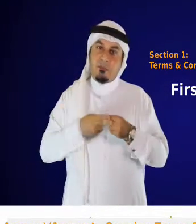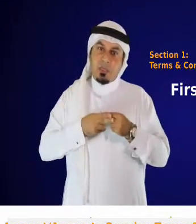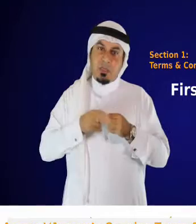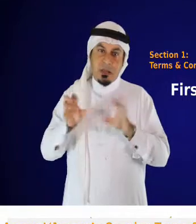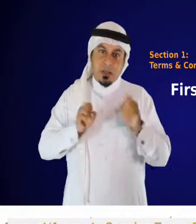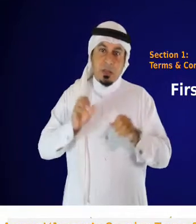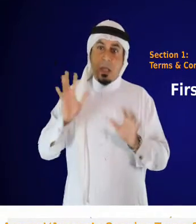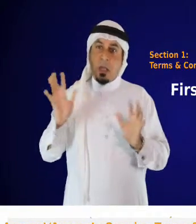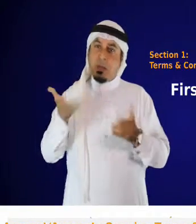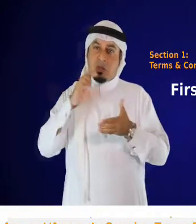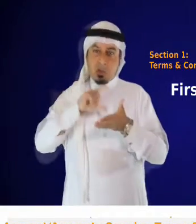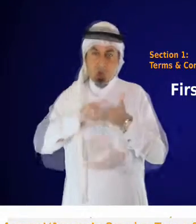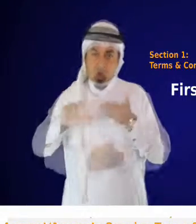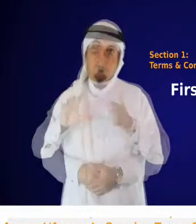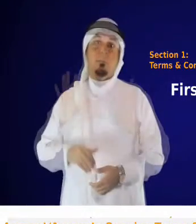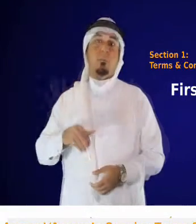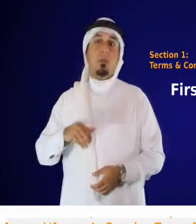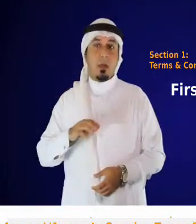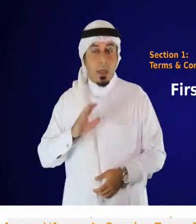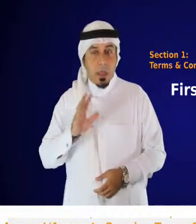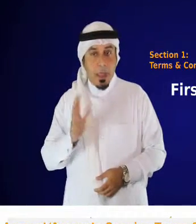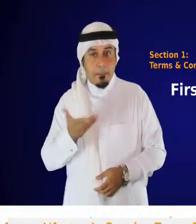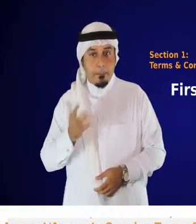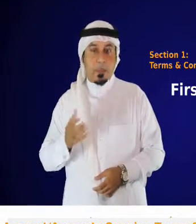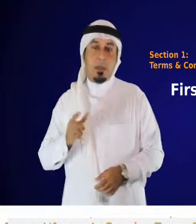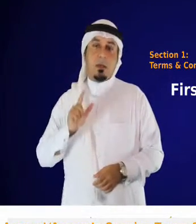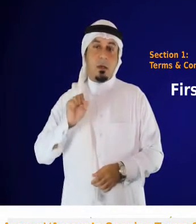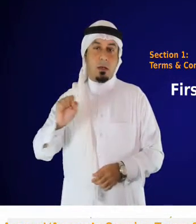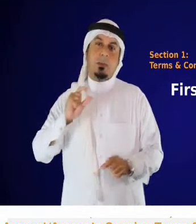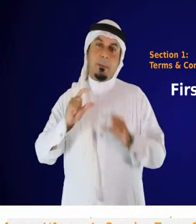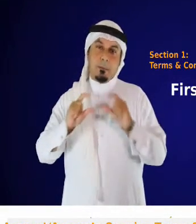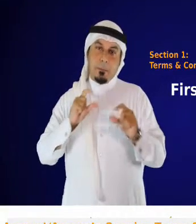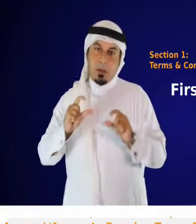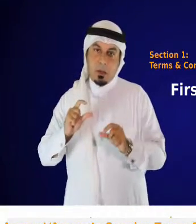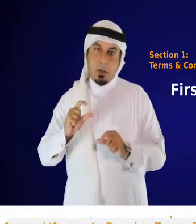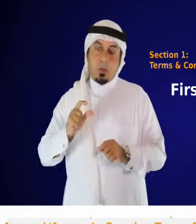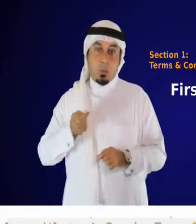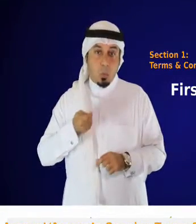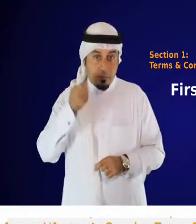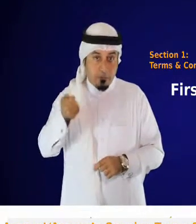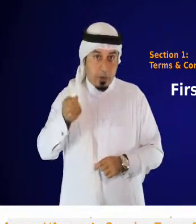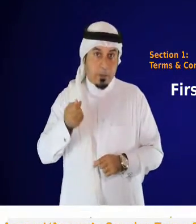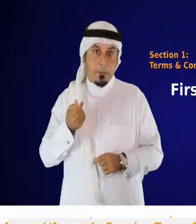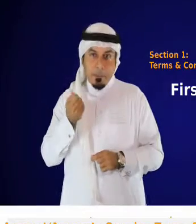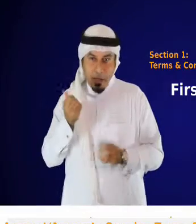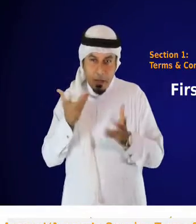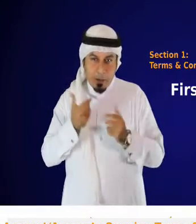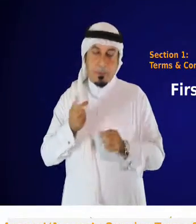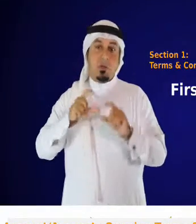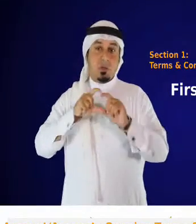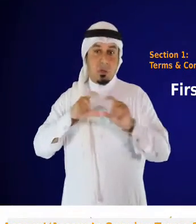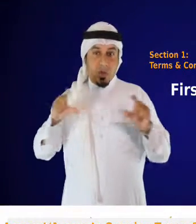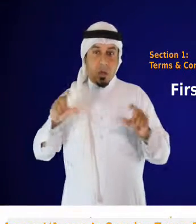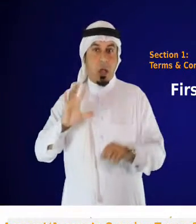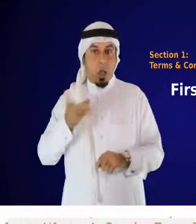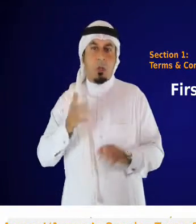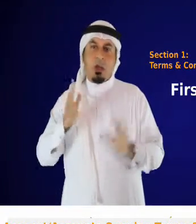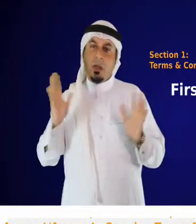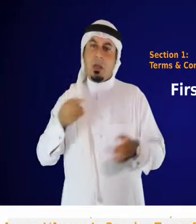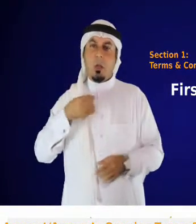financial instruments. 3. The bank may settle the check value or any other commercial paper drawn on the customer's